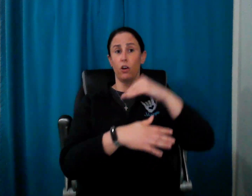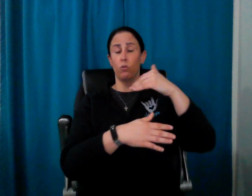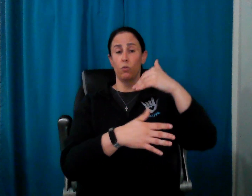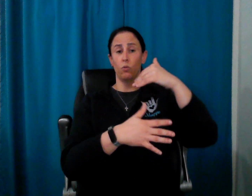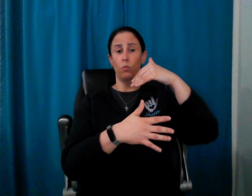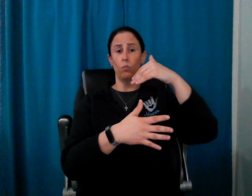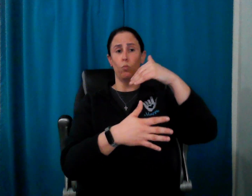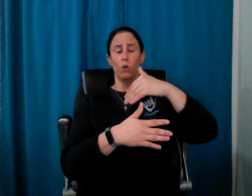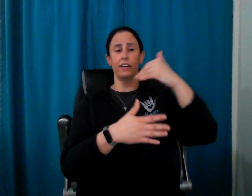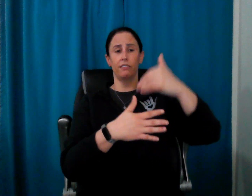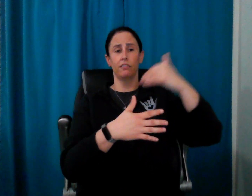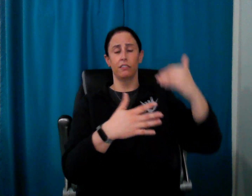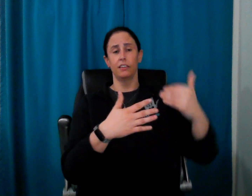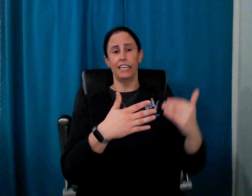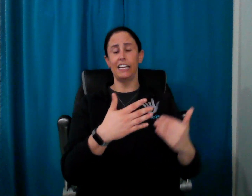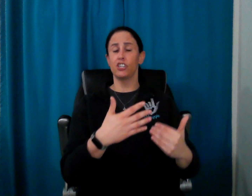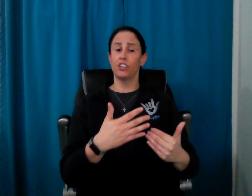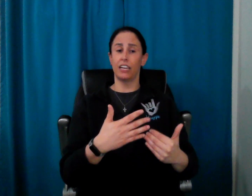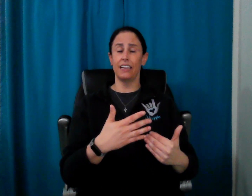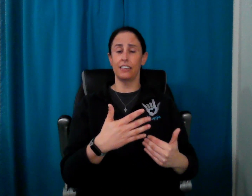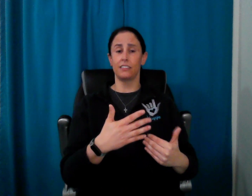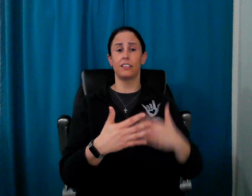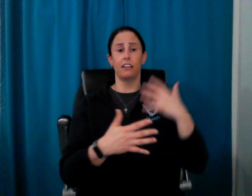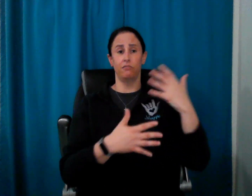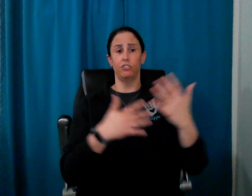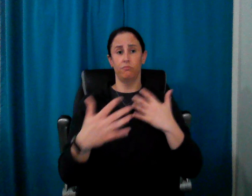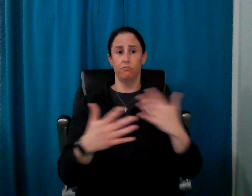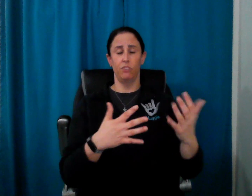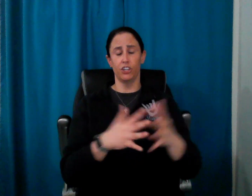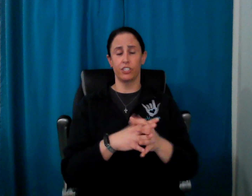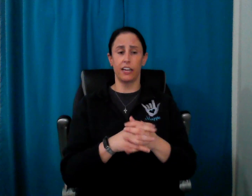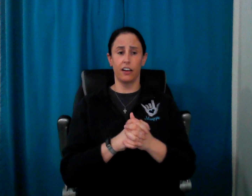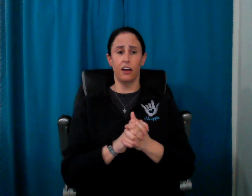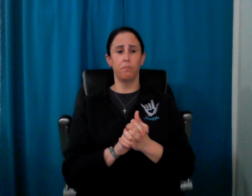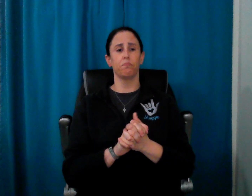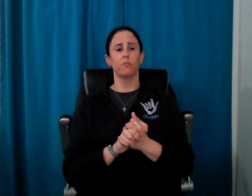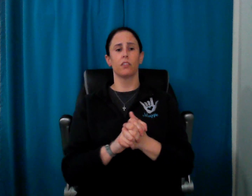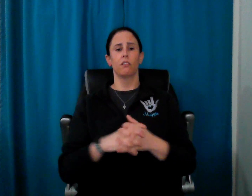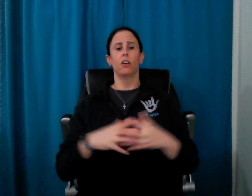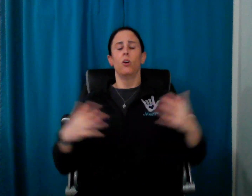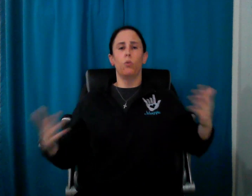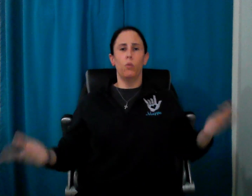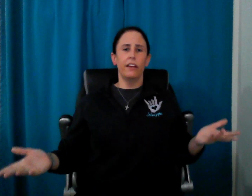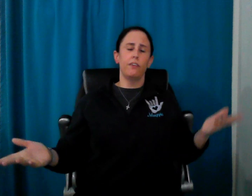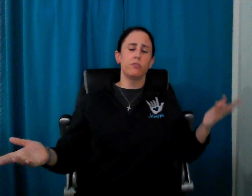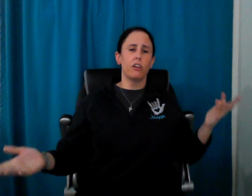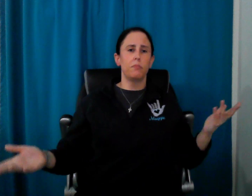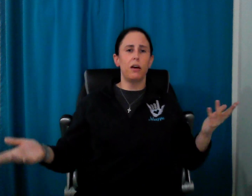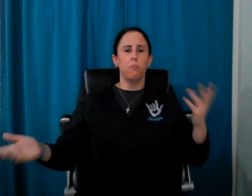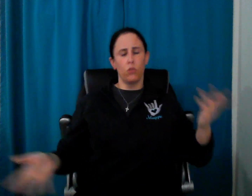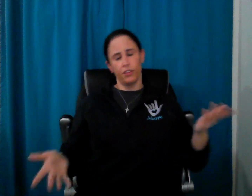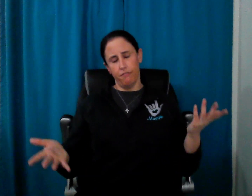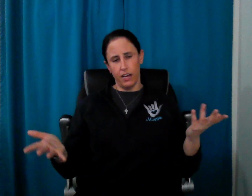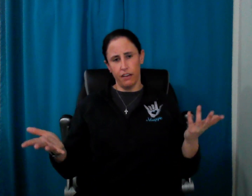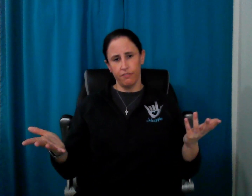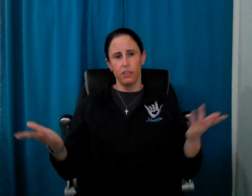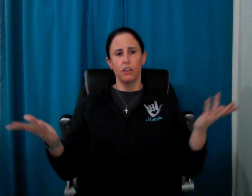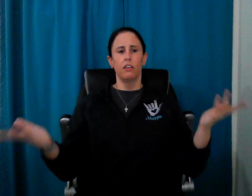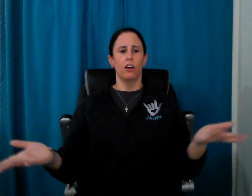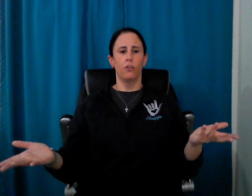know what each thing is that you're setting up. Well, what if I'm talking about more than 5?